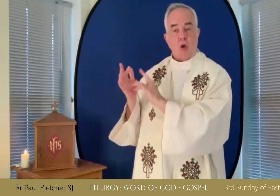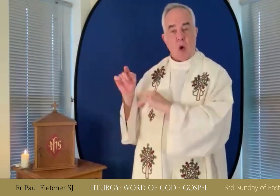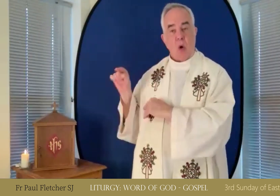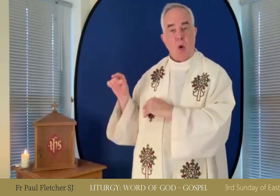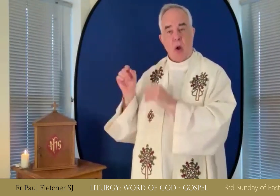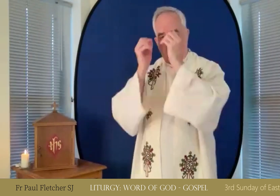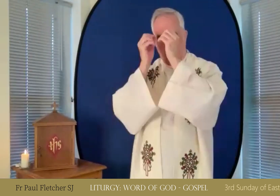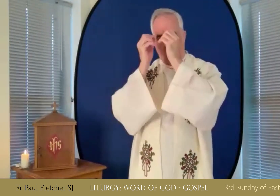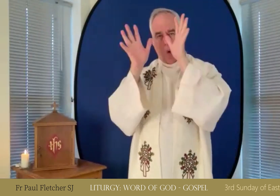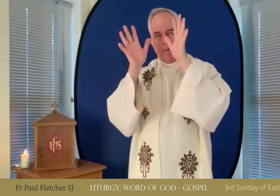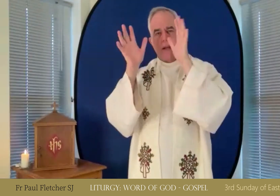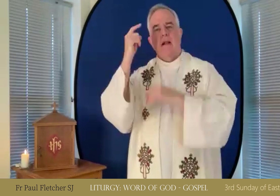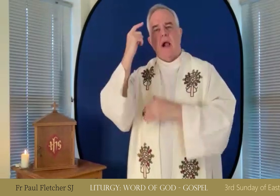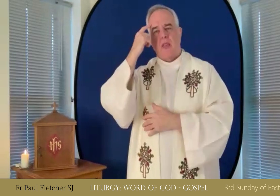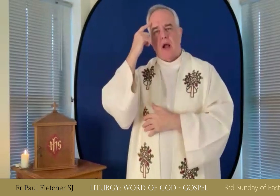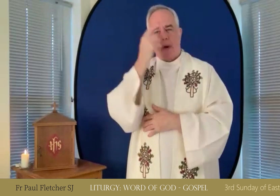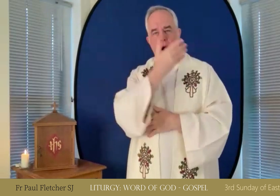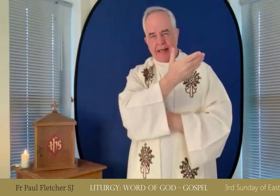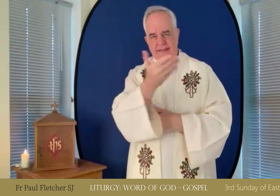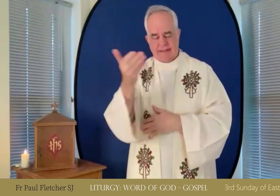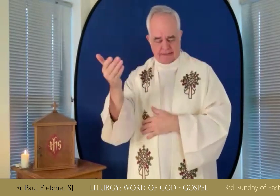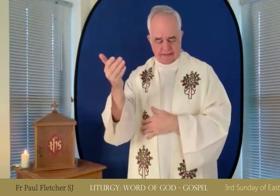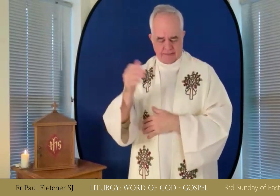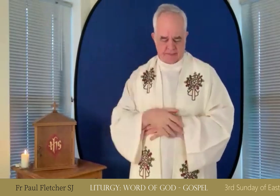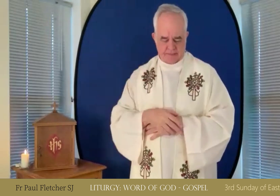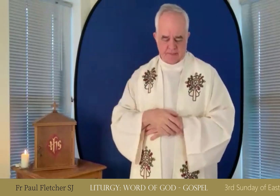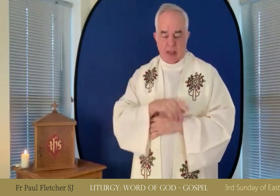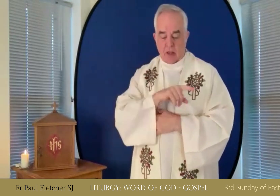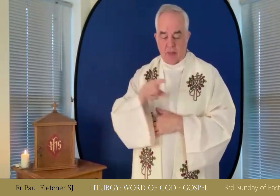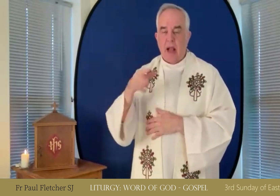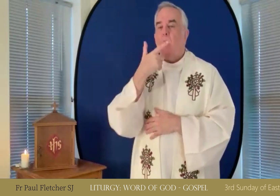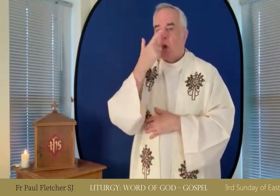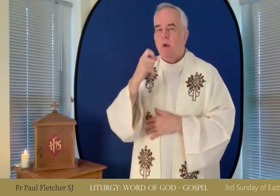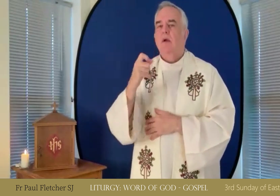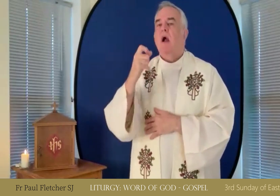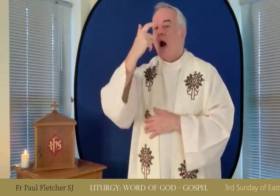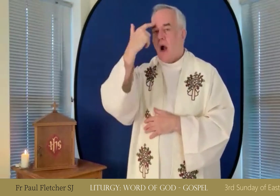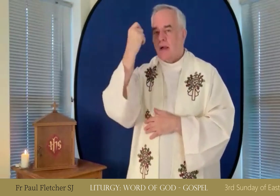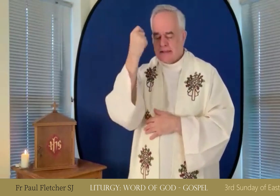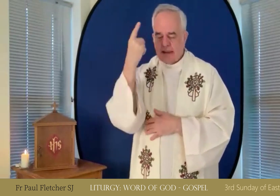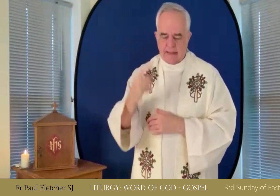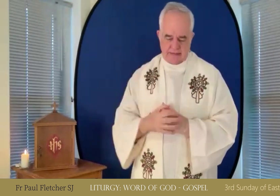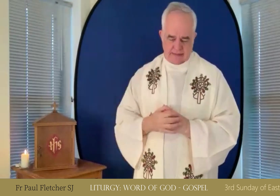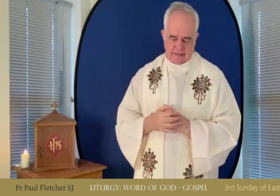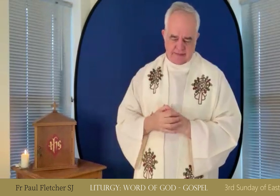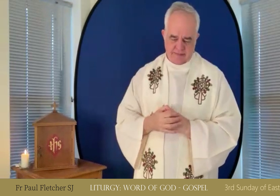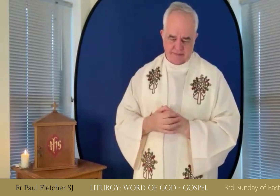So open their mind so they could understand.